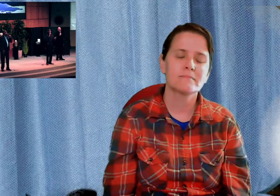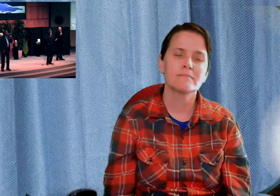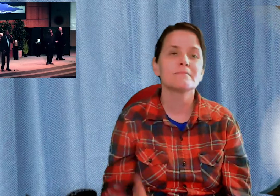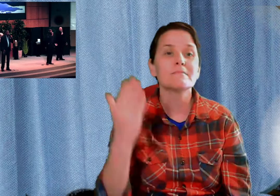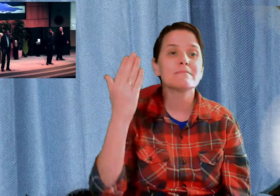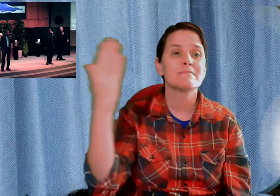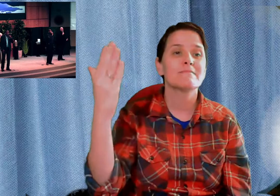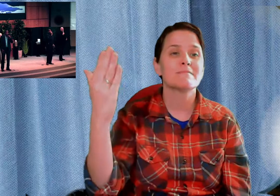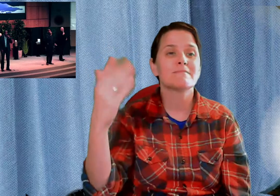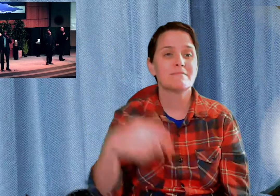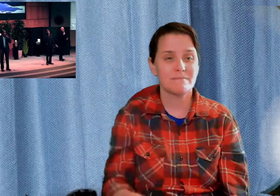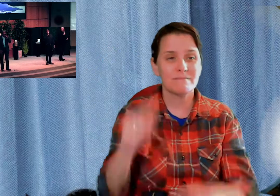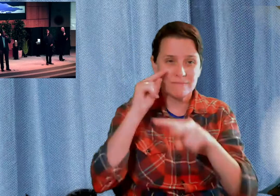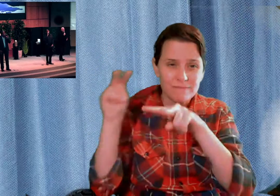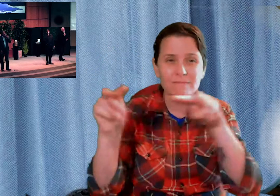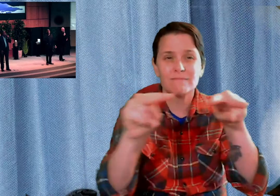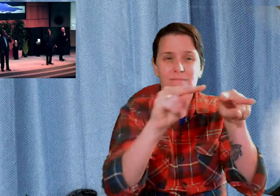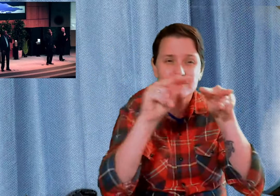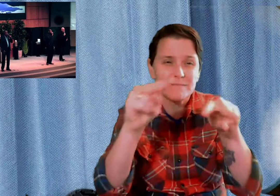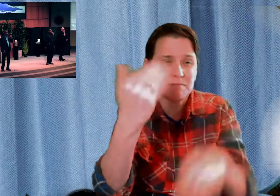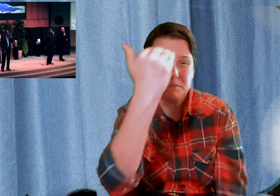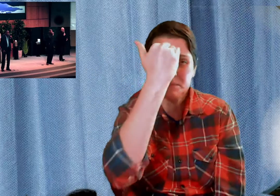I am